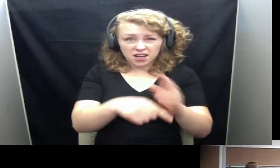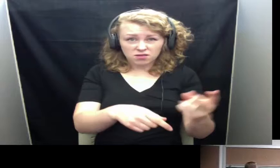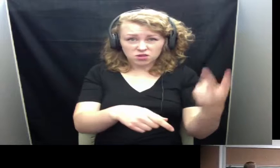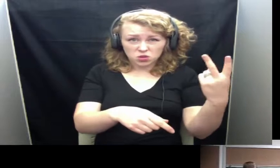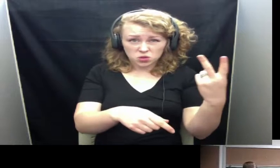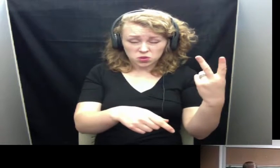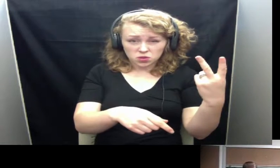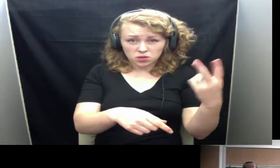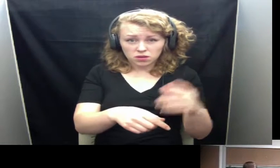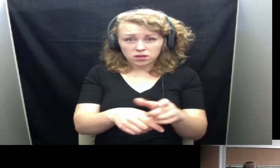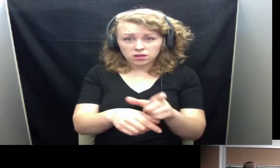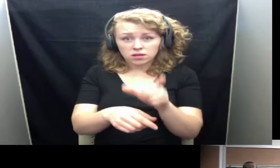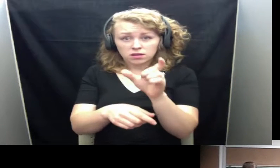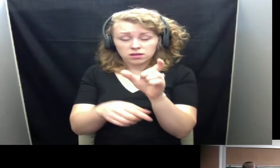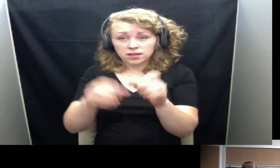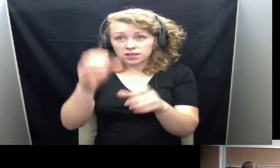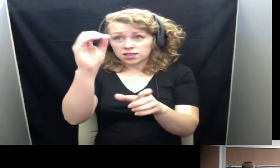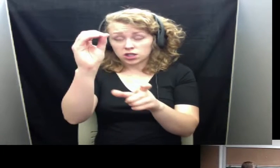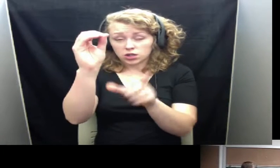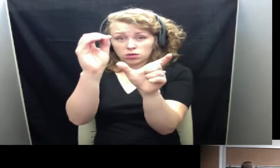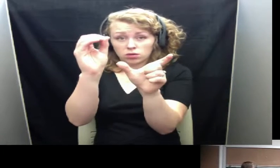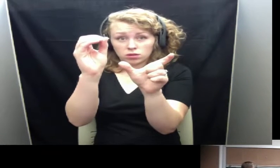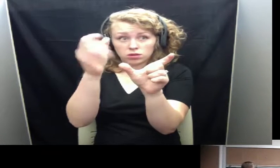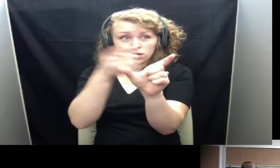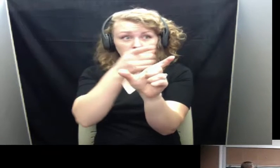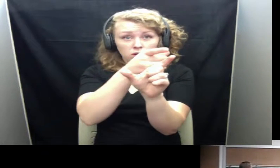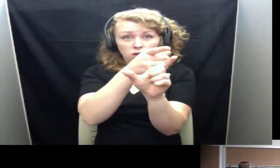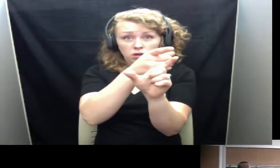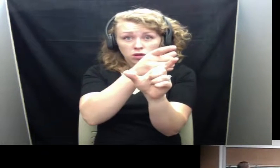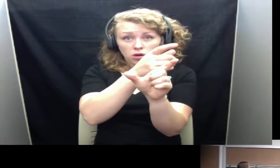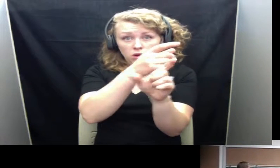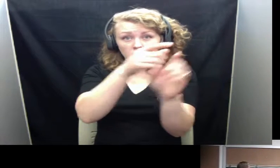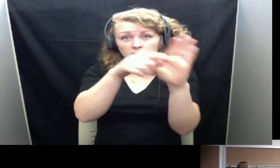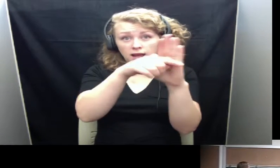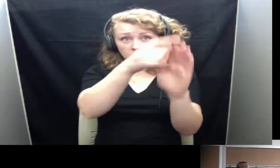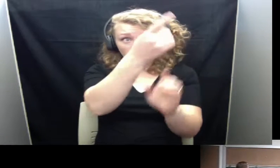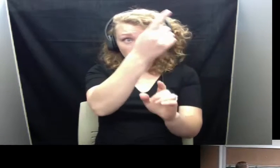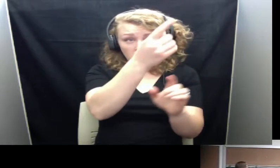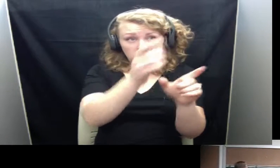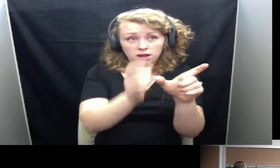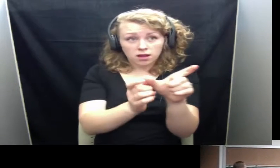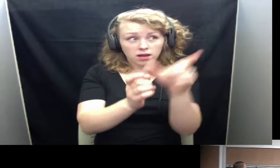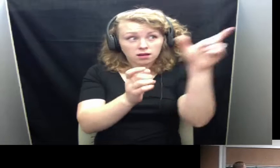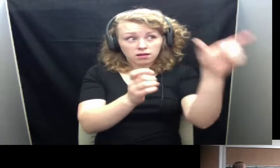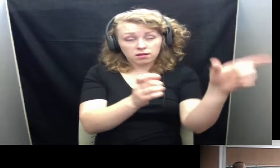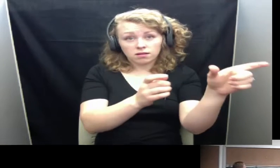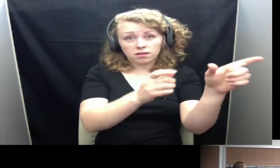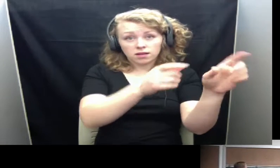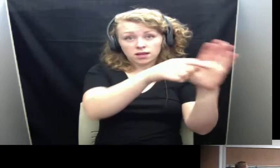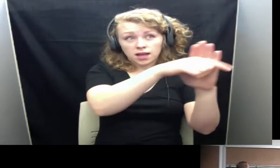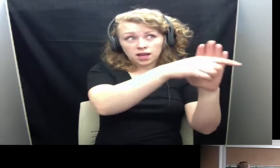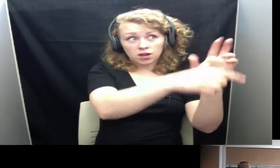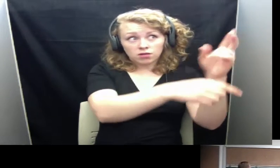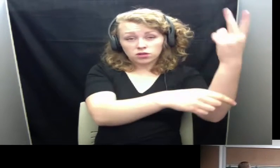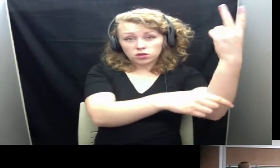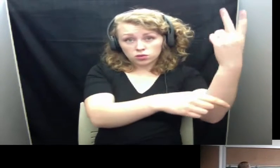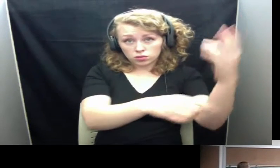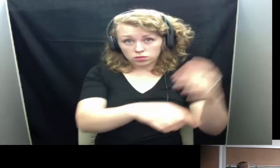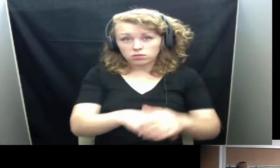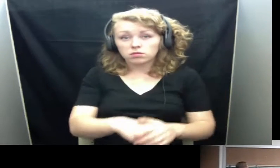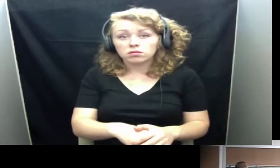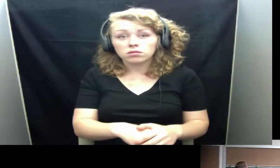our unit and we go 1, so that's the home for -1. And right there is the home for -2.